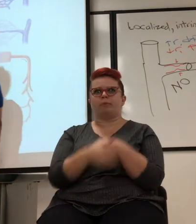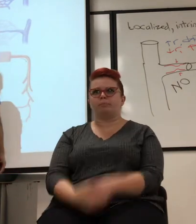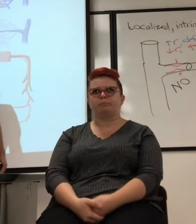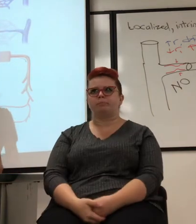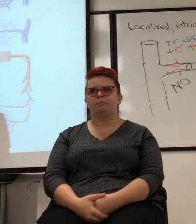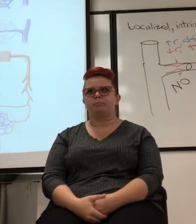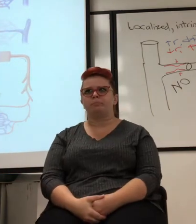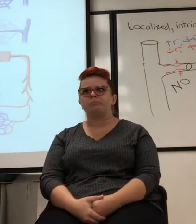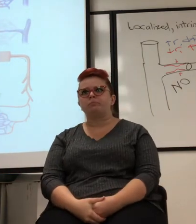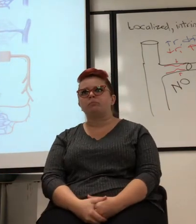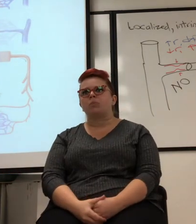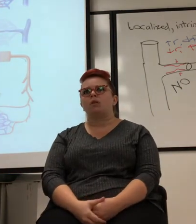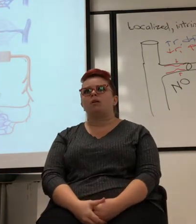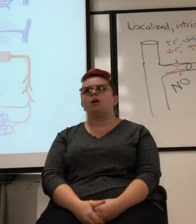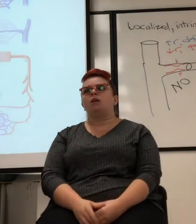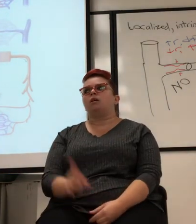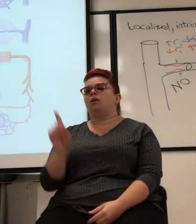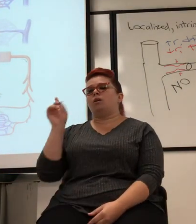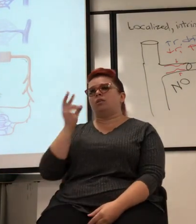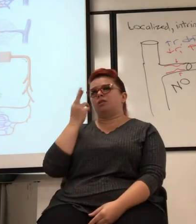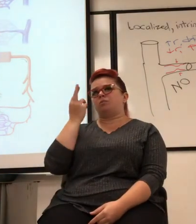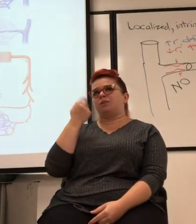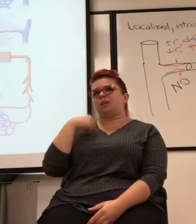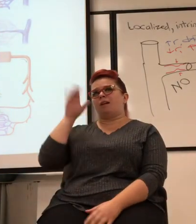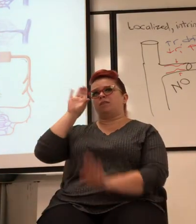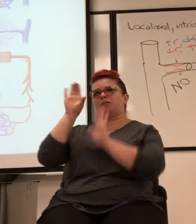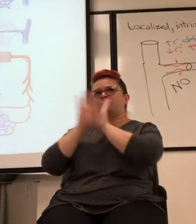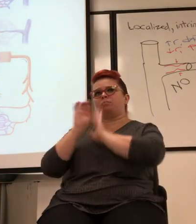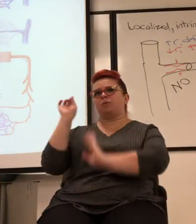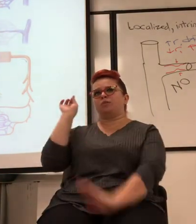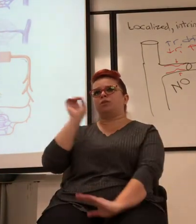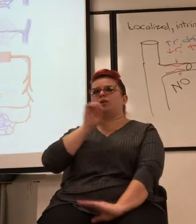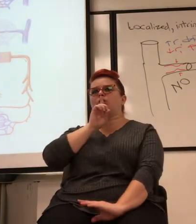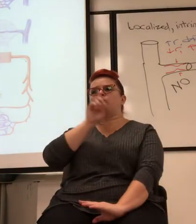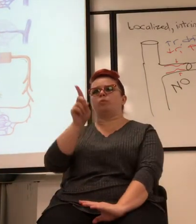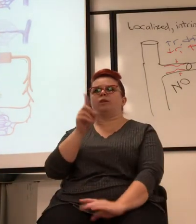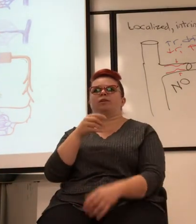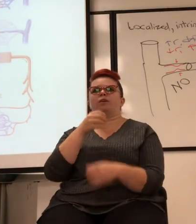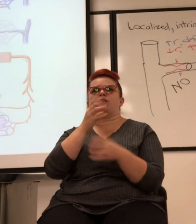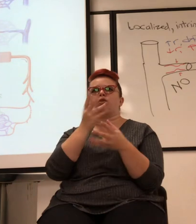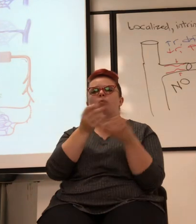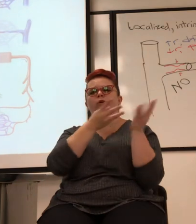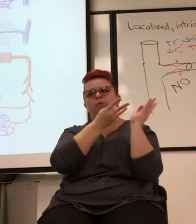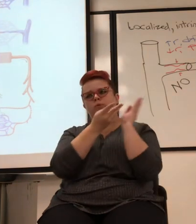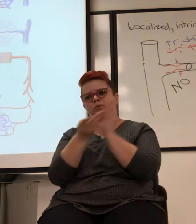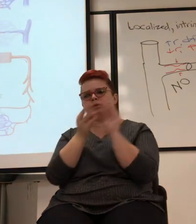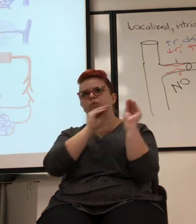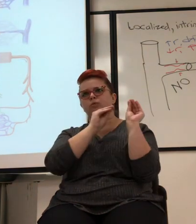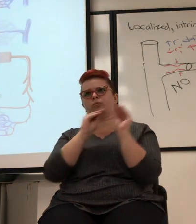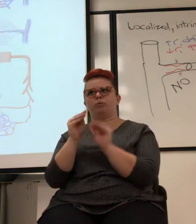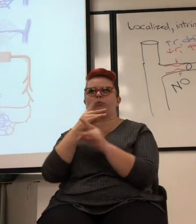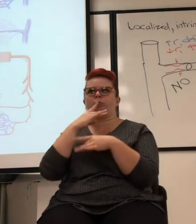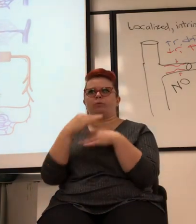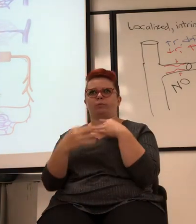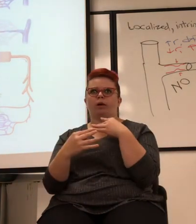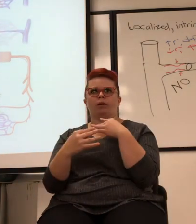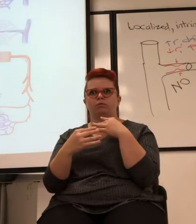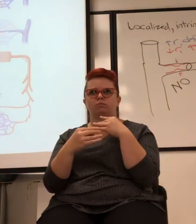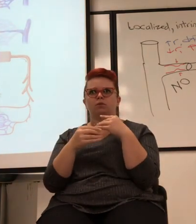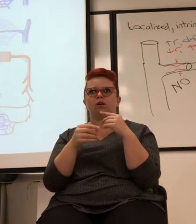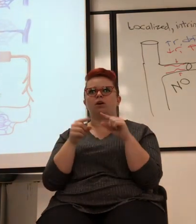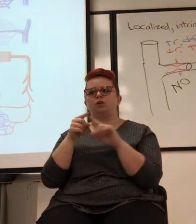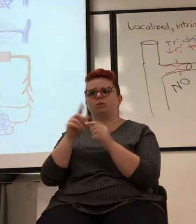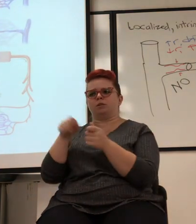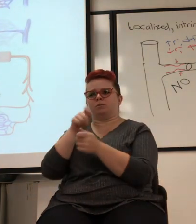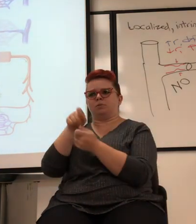So that's why I put this picture here. You're just shutting one capillary bed off or on. Just one